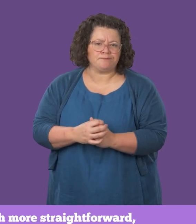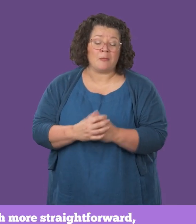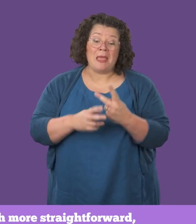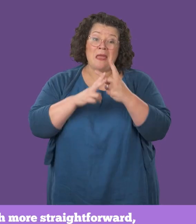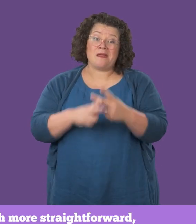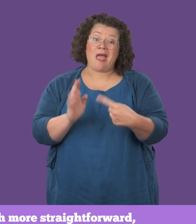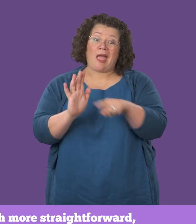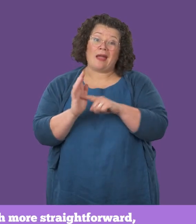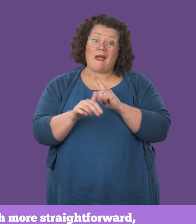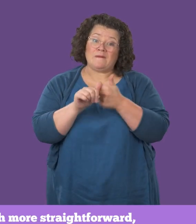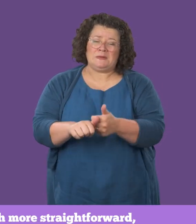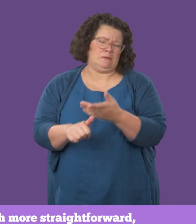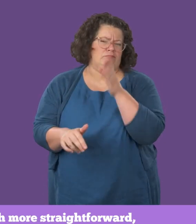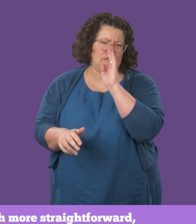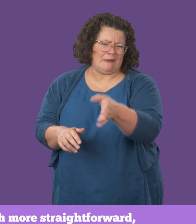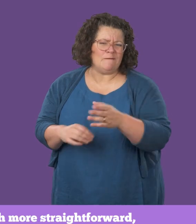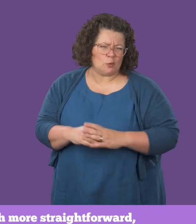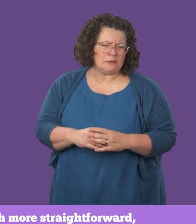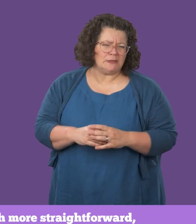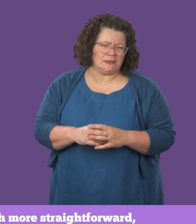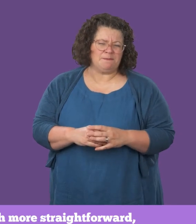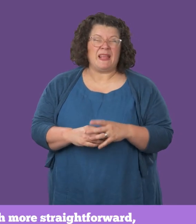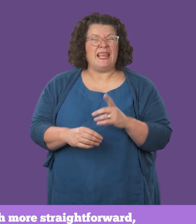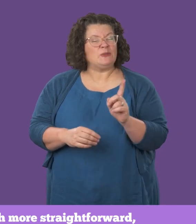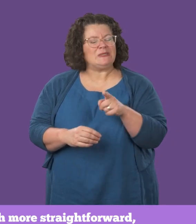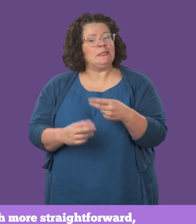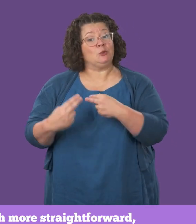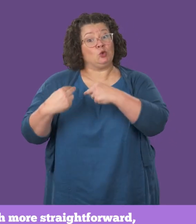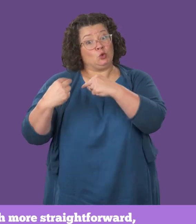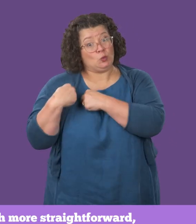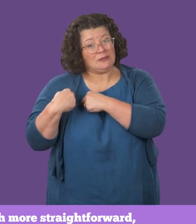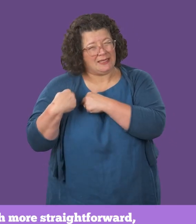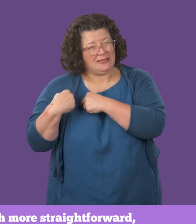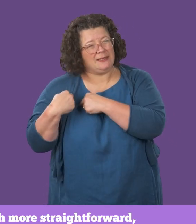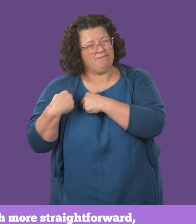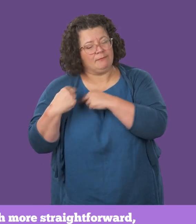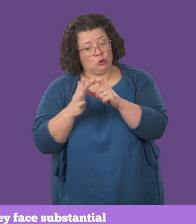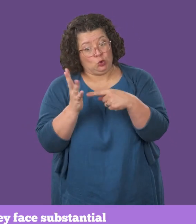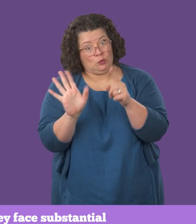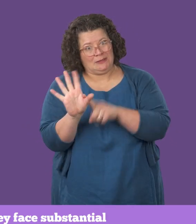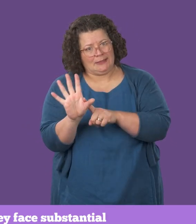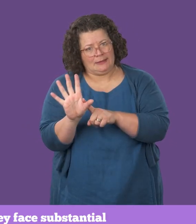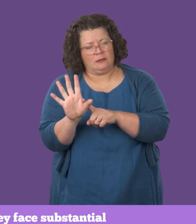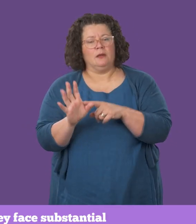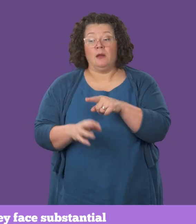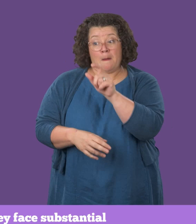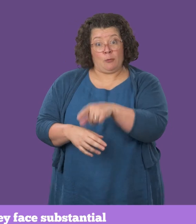it's much more straightforward. So the first thing is it's a duty. So if the person's eligible, i.e. they